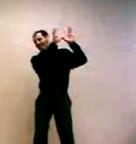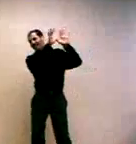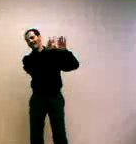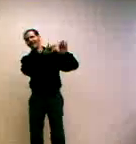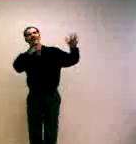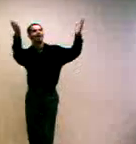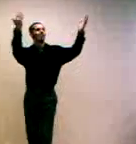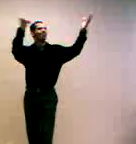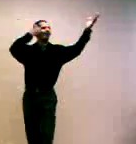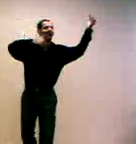Give your heart.